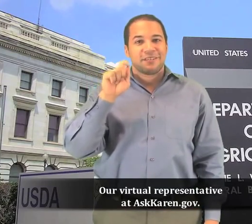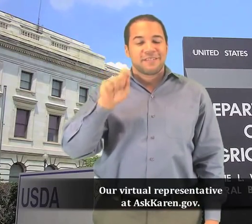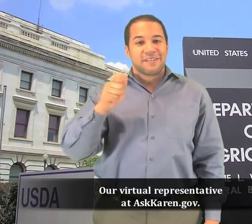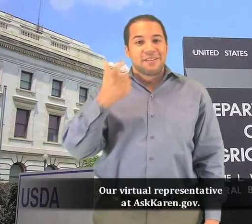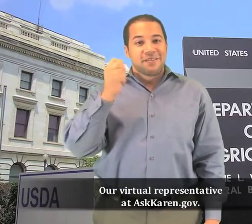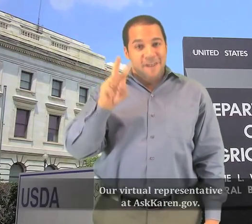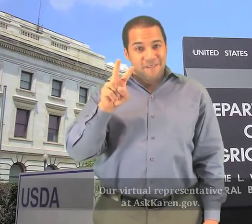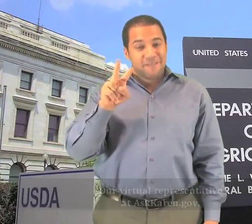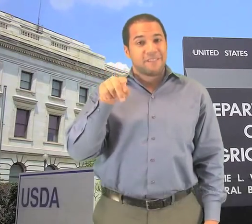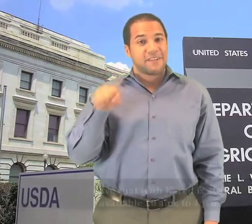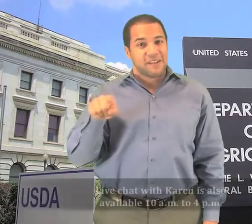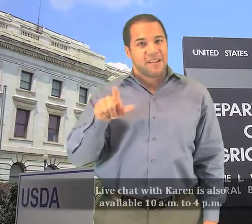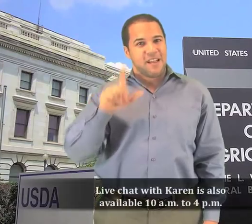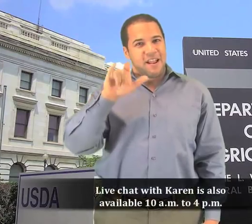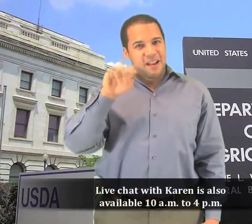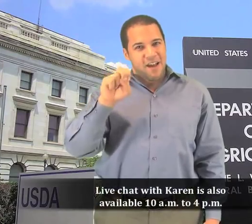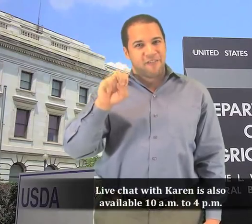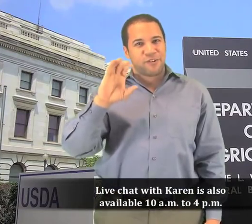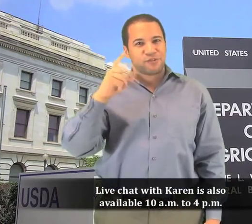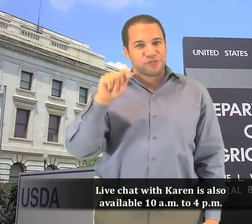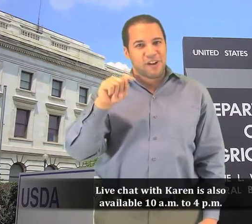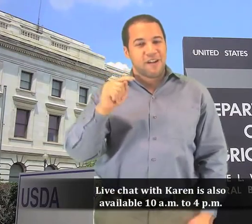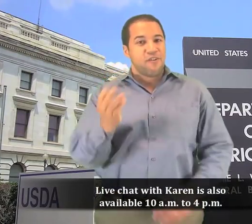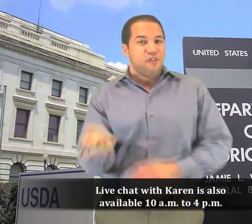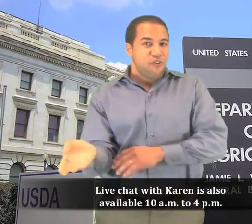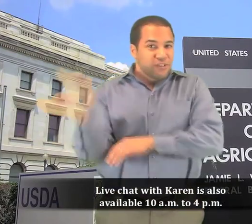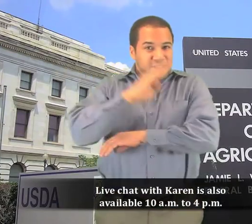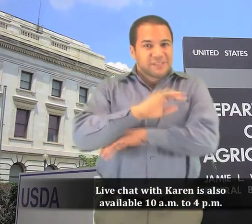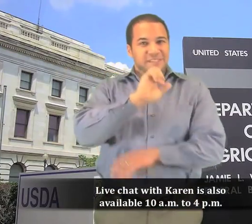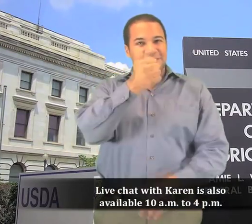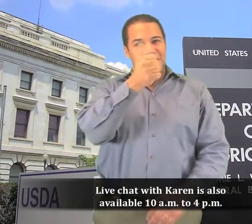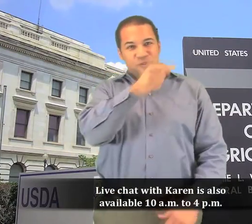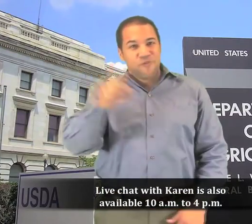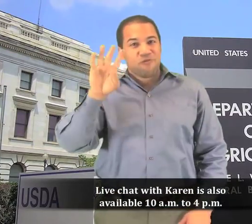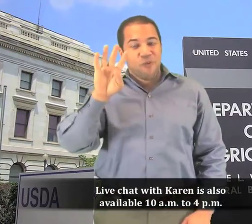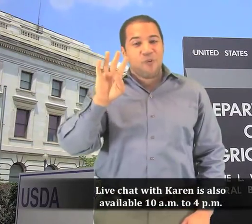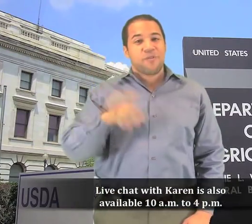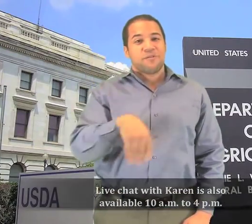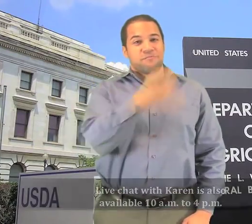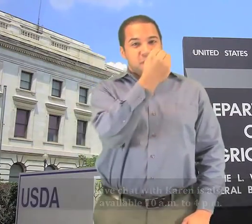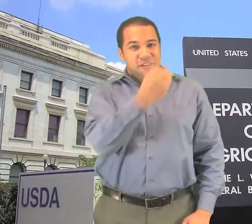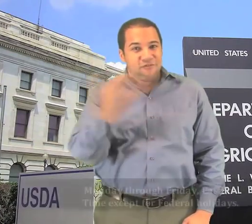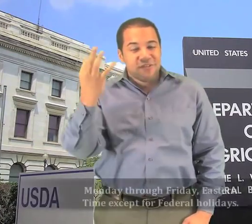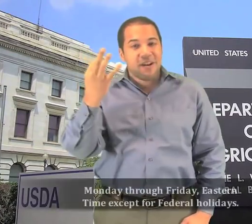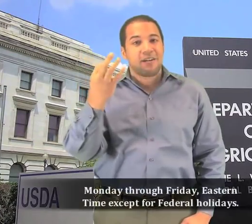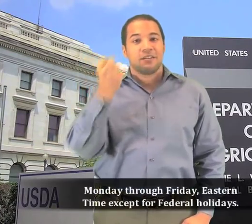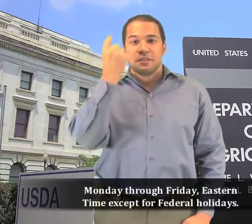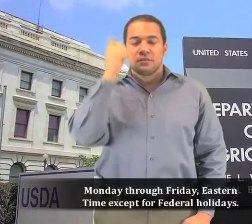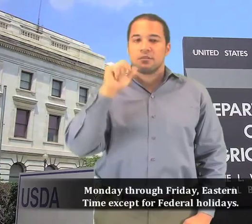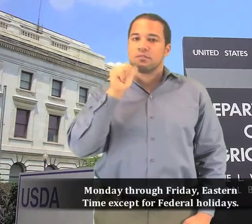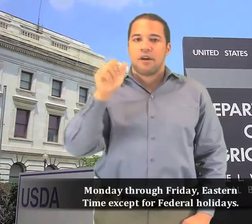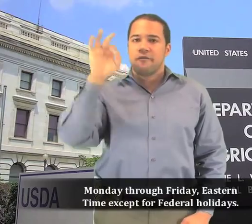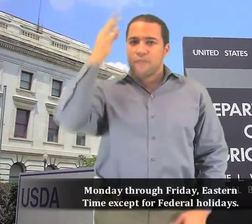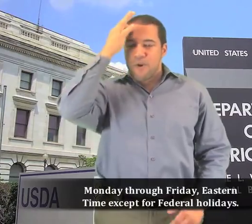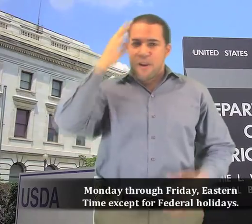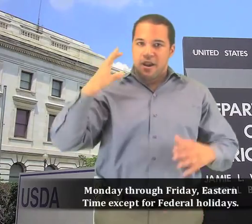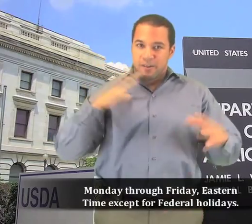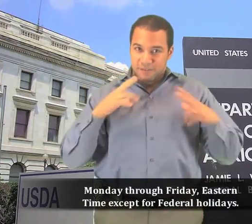chat with Karen is also available from 10 a.m. to 4 p.m., Monday through Friday, Eastern Time, except for federal holidays.